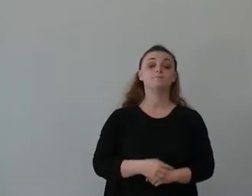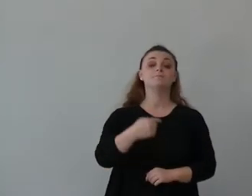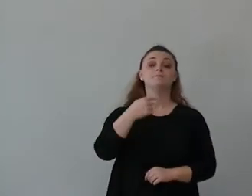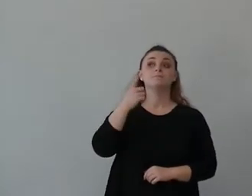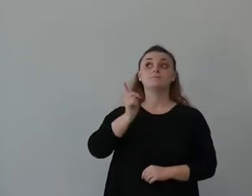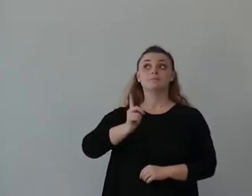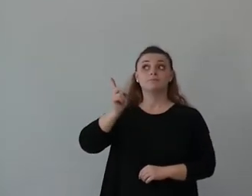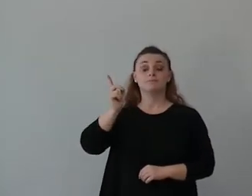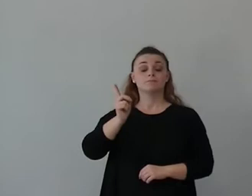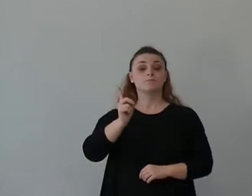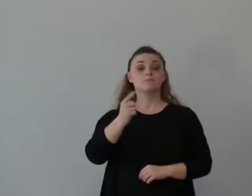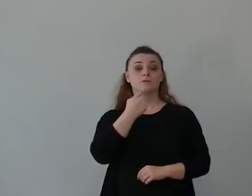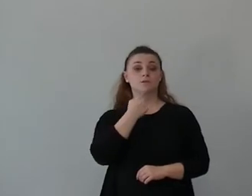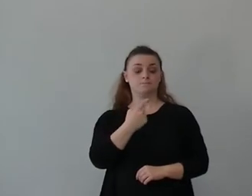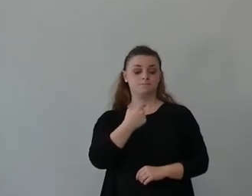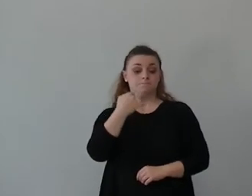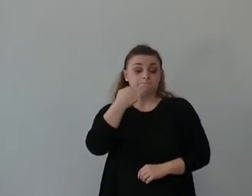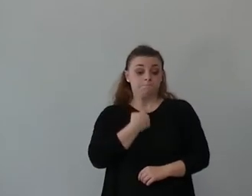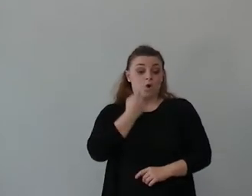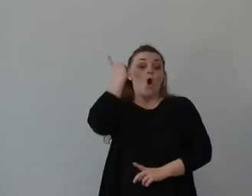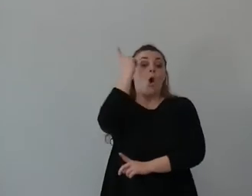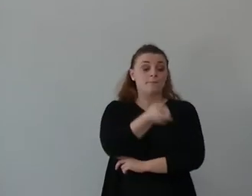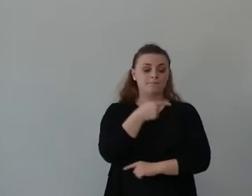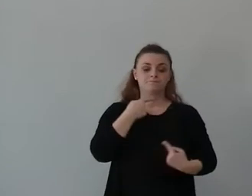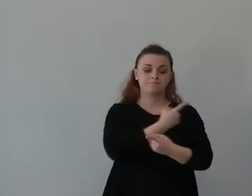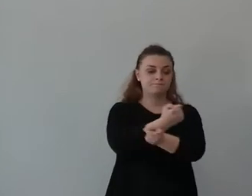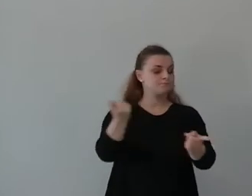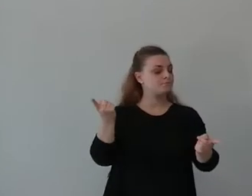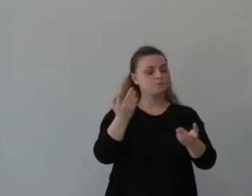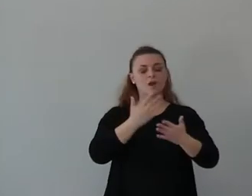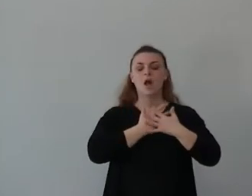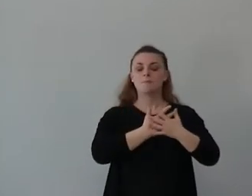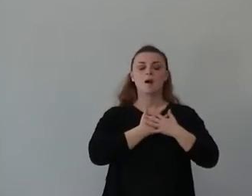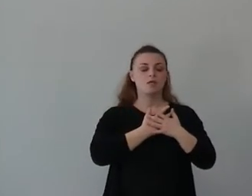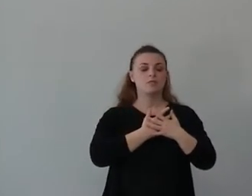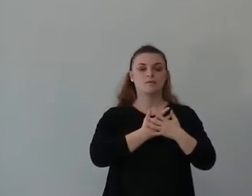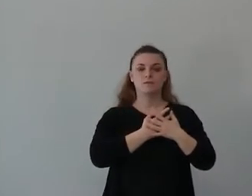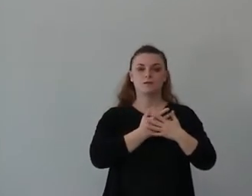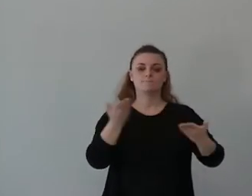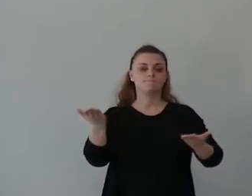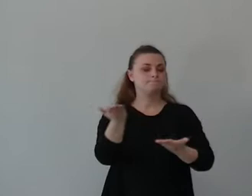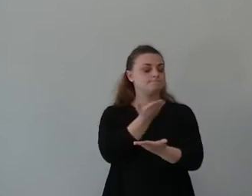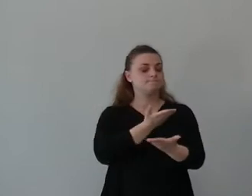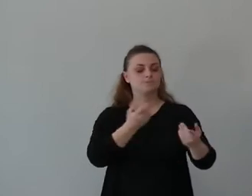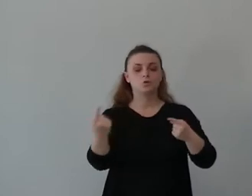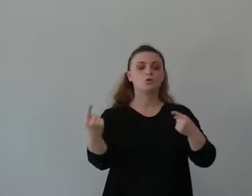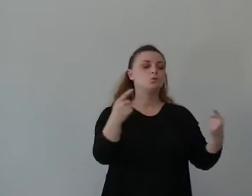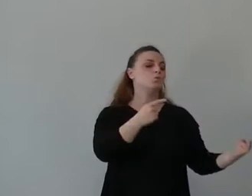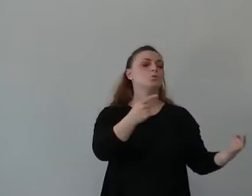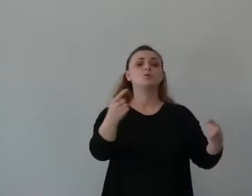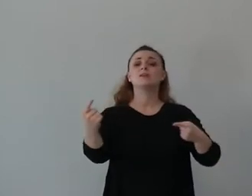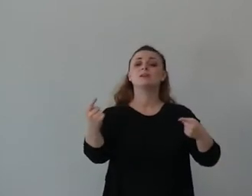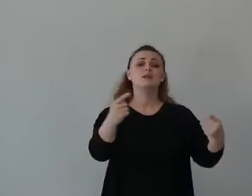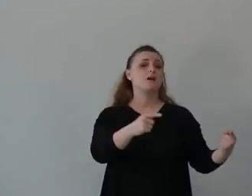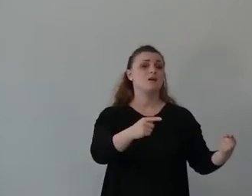vi amiate gli uni gli altri. Se il mondo vi odia, sapete bene che prima